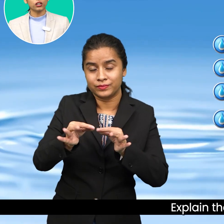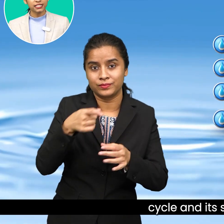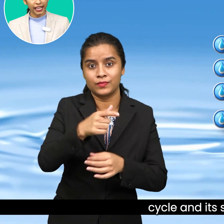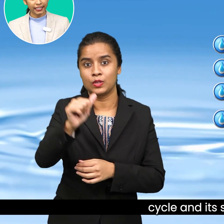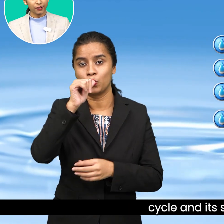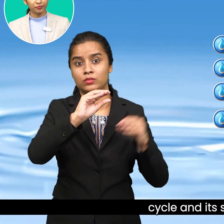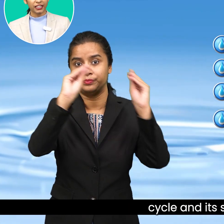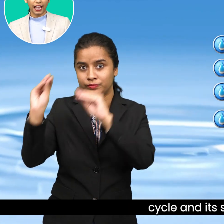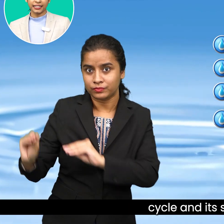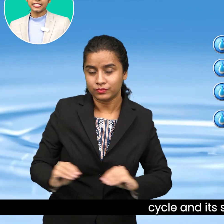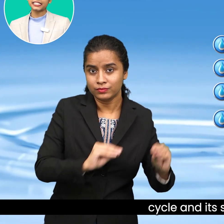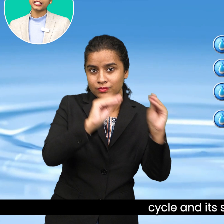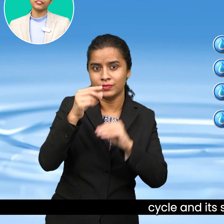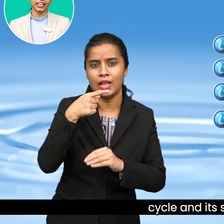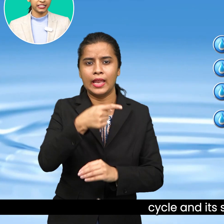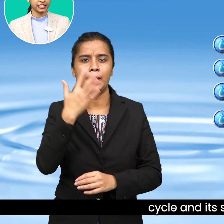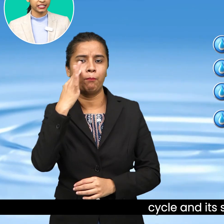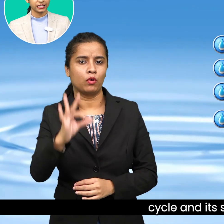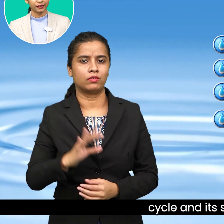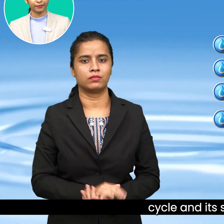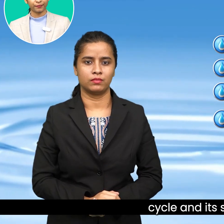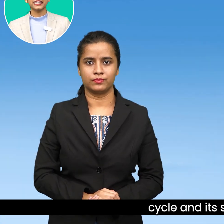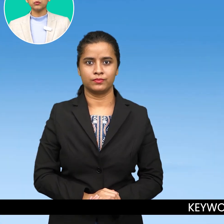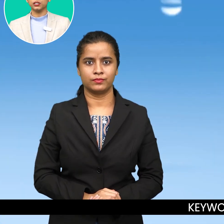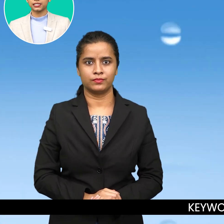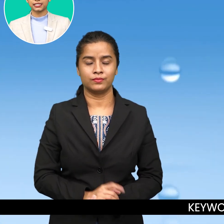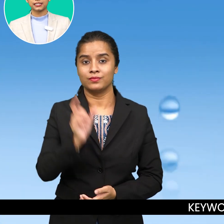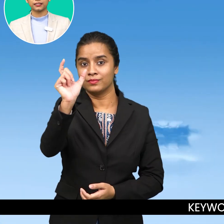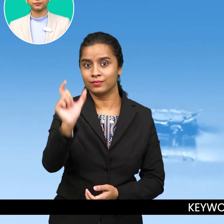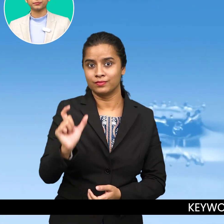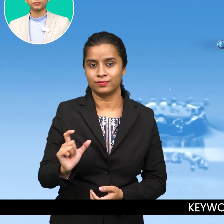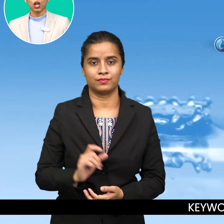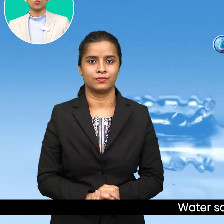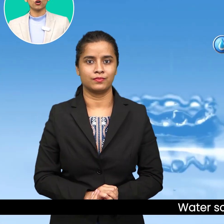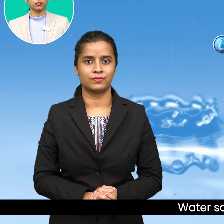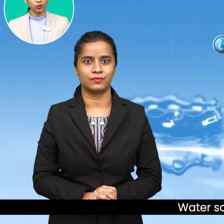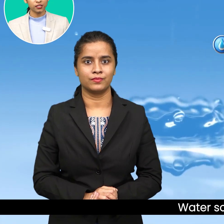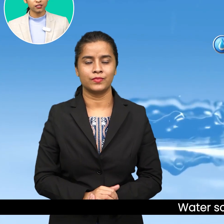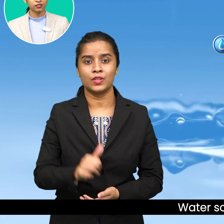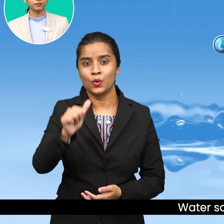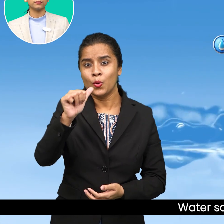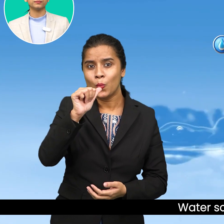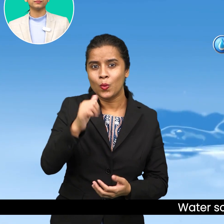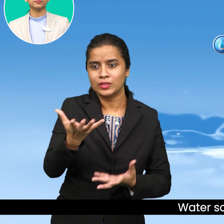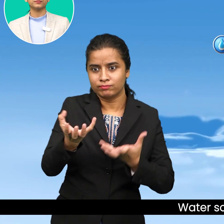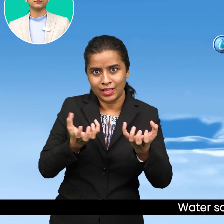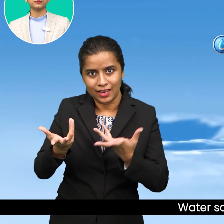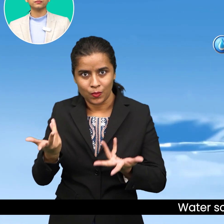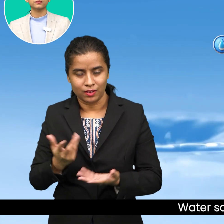explain the water cycle and its significance. Keywords: water sources,